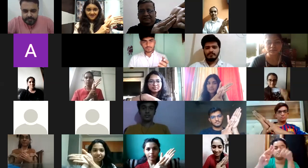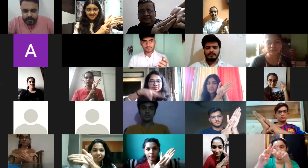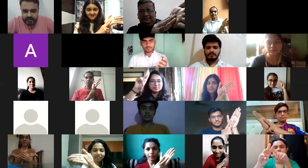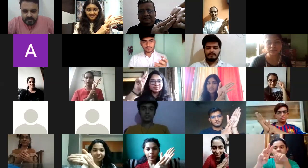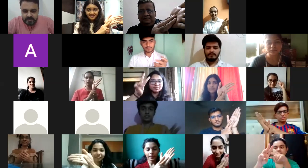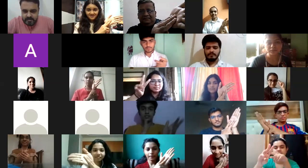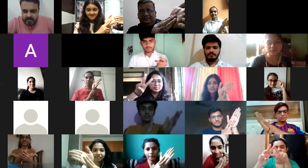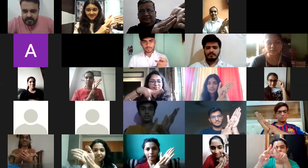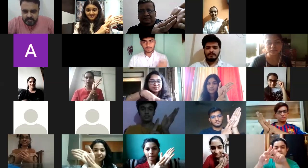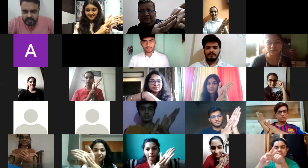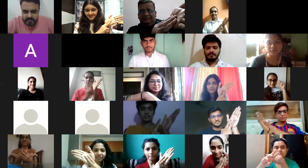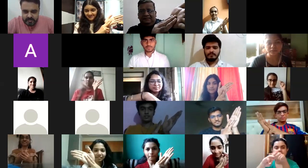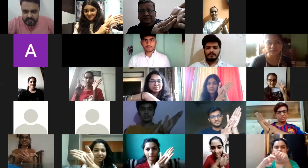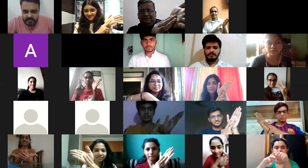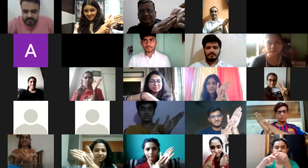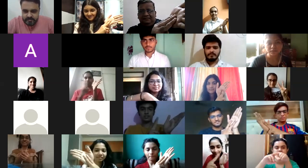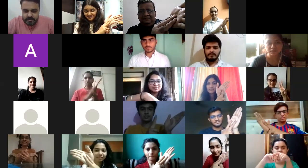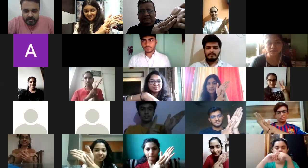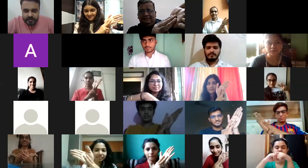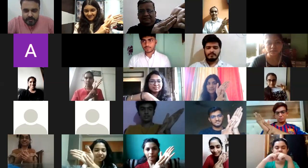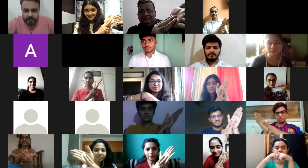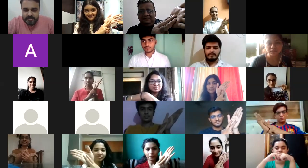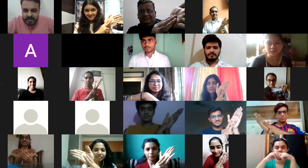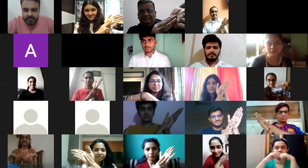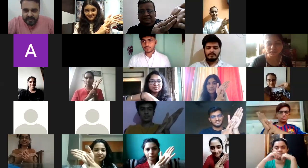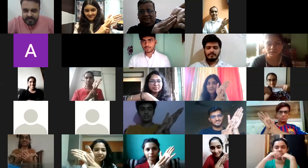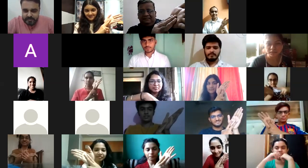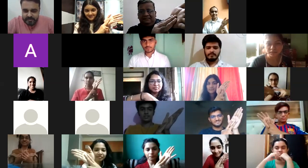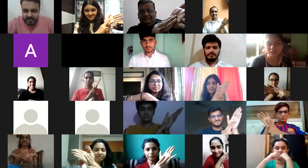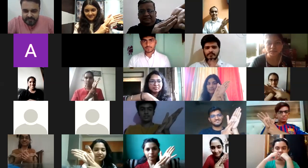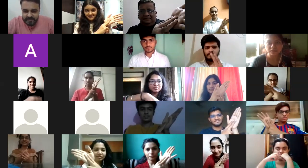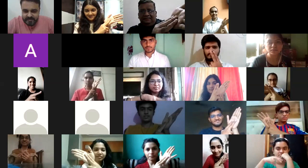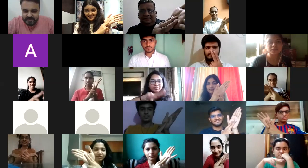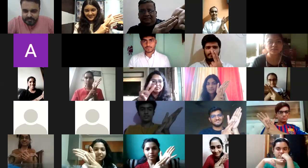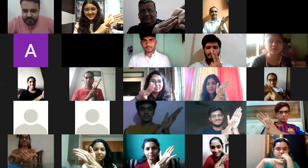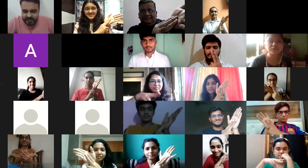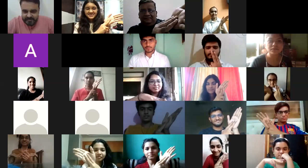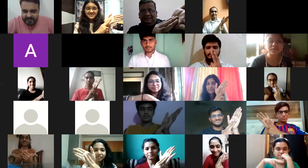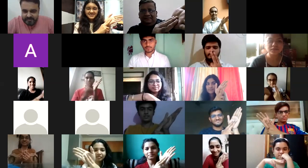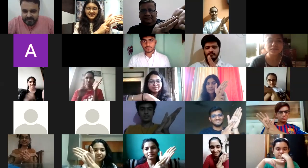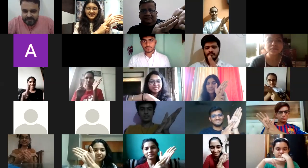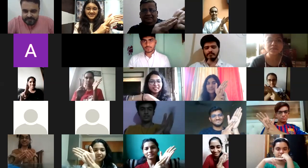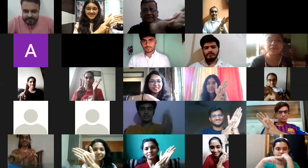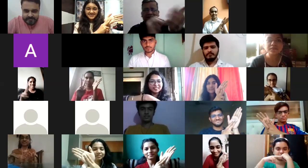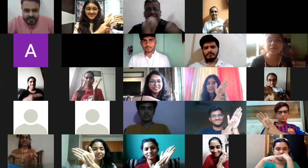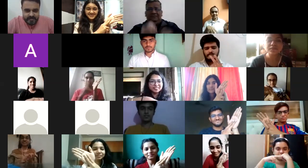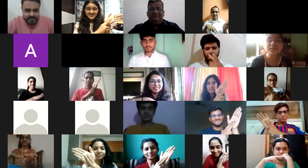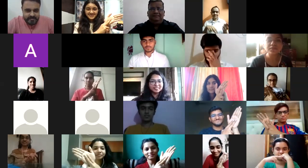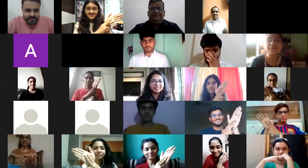Mehul is closer. All you have to do is club your fingers, Mehul. Perfect. Yeah. I